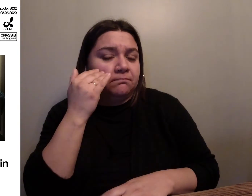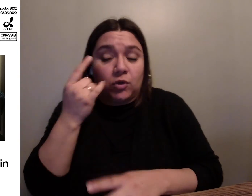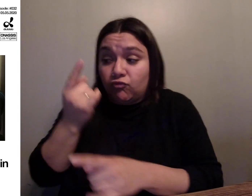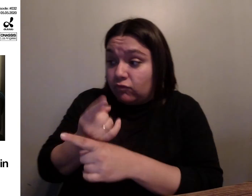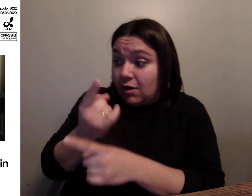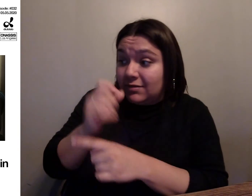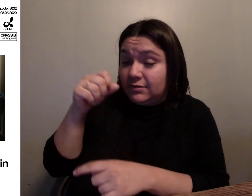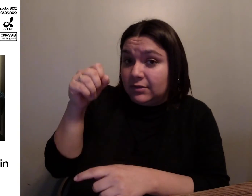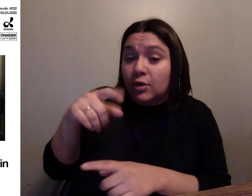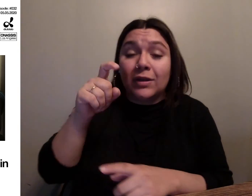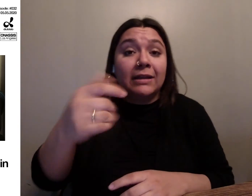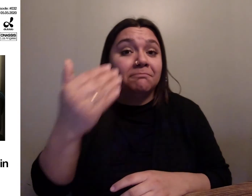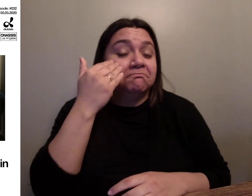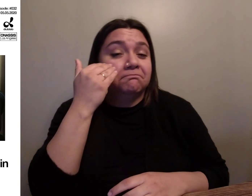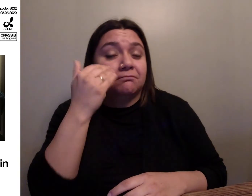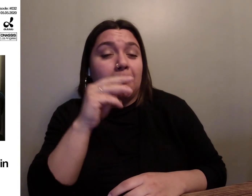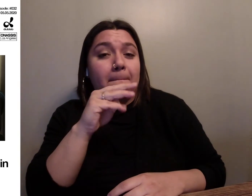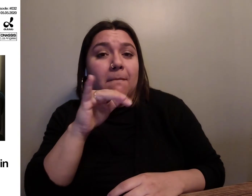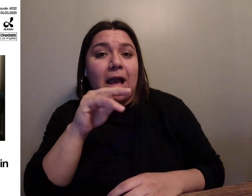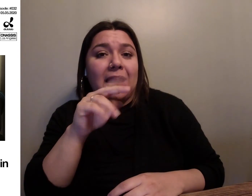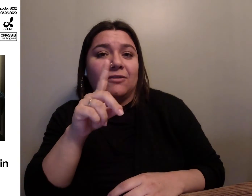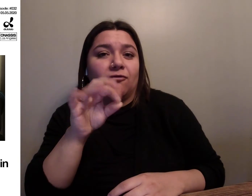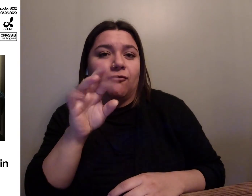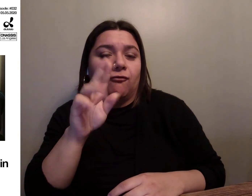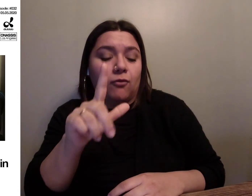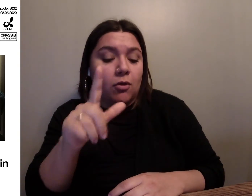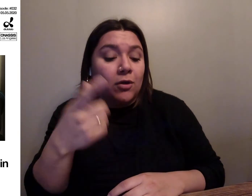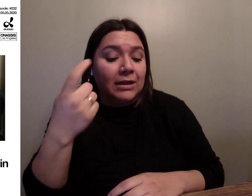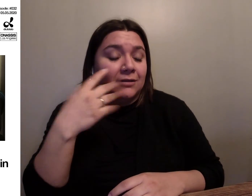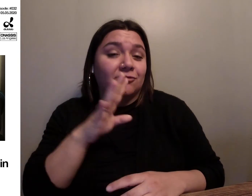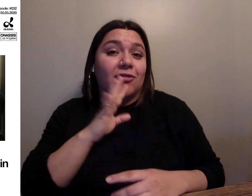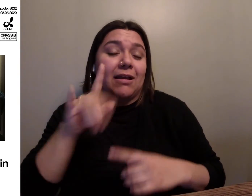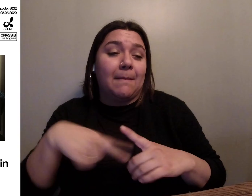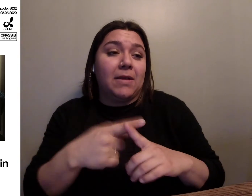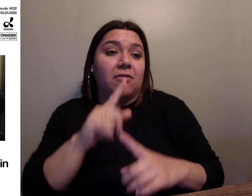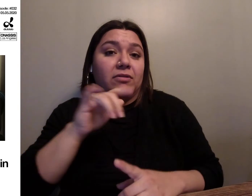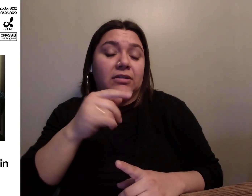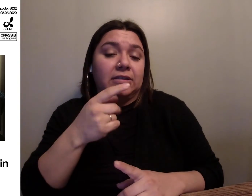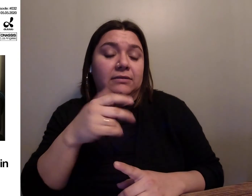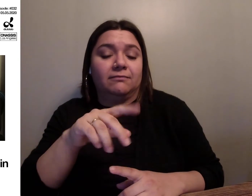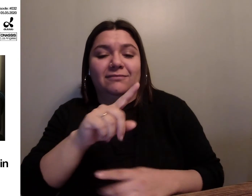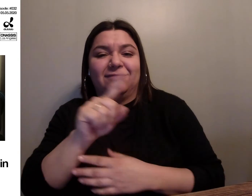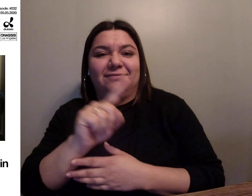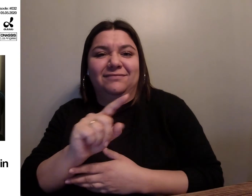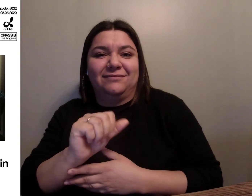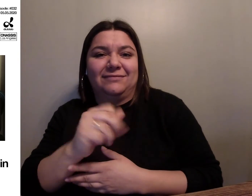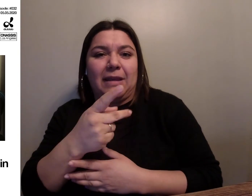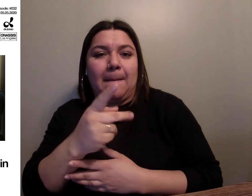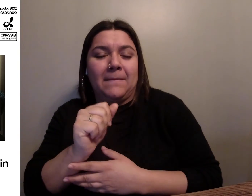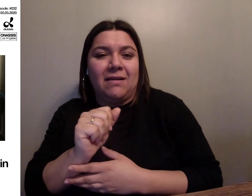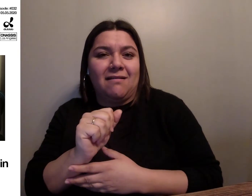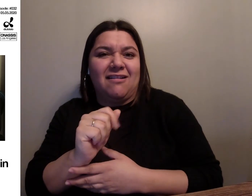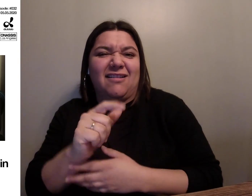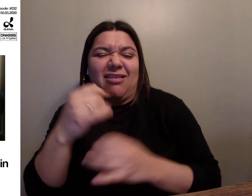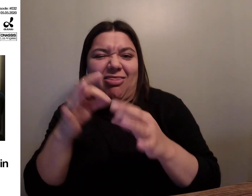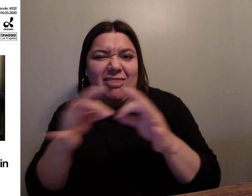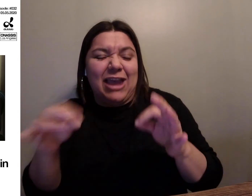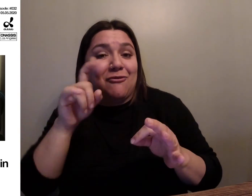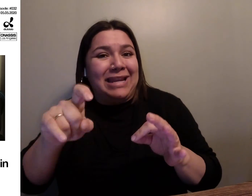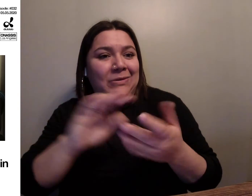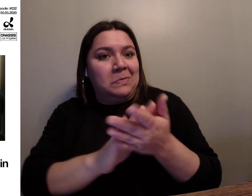The other thing is that the world that we've created is a world